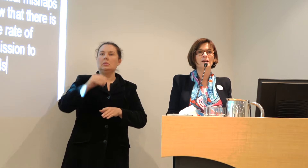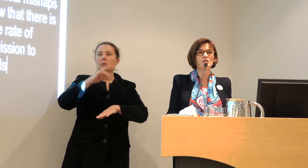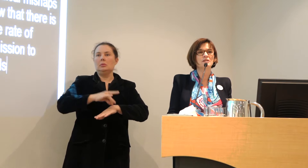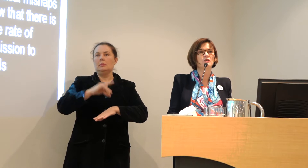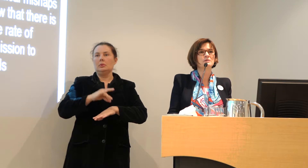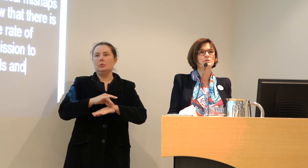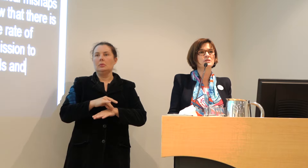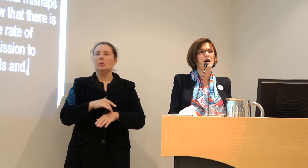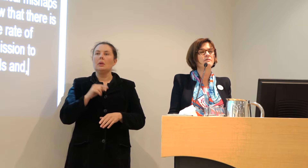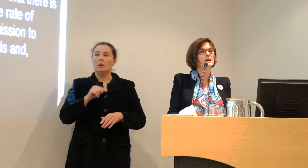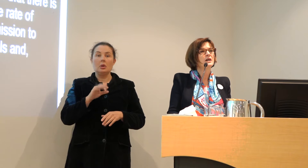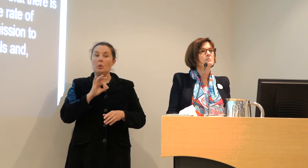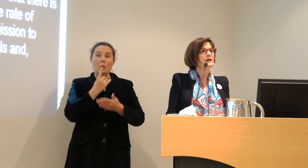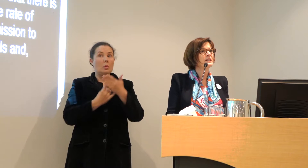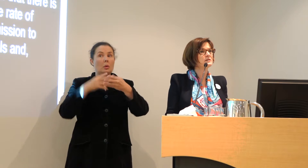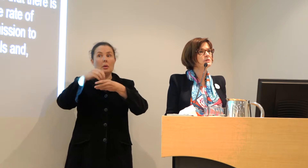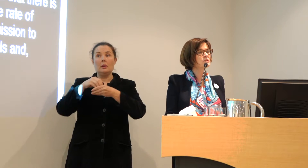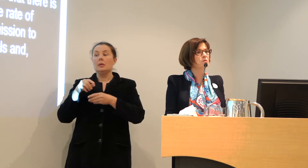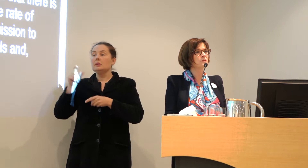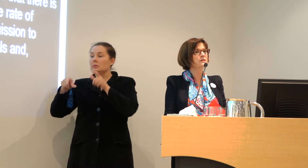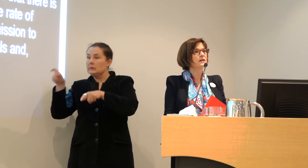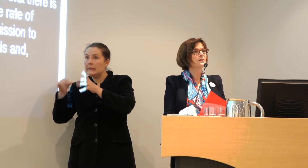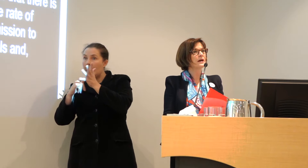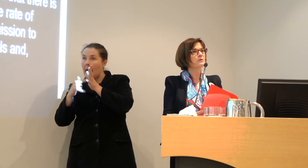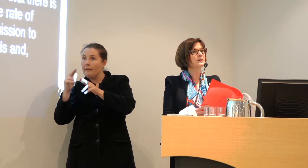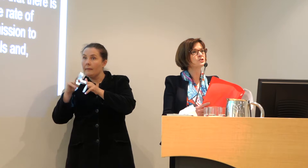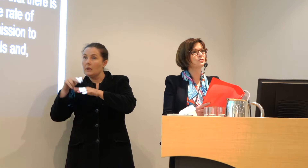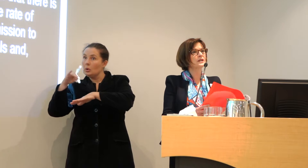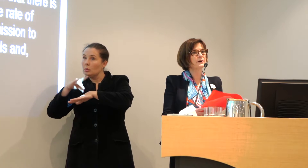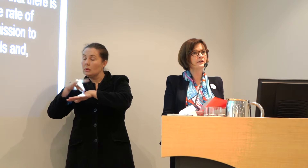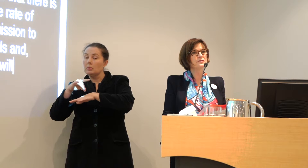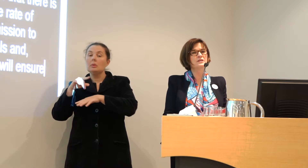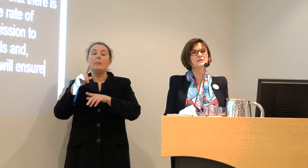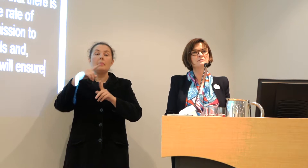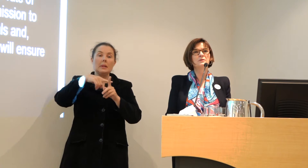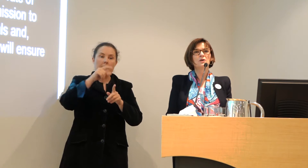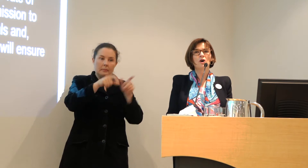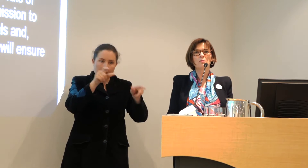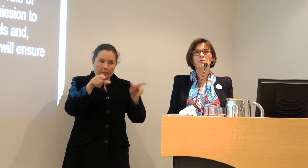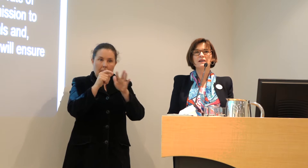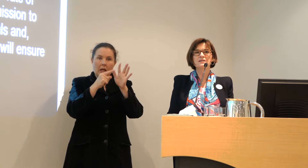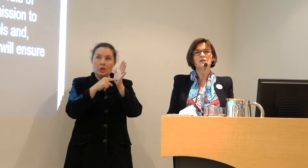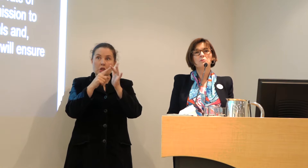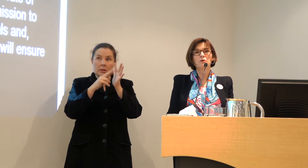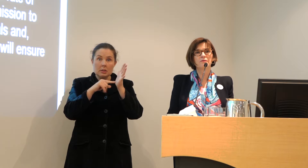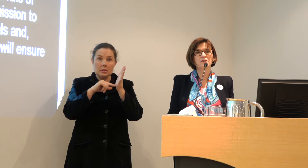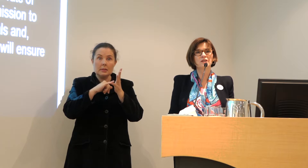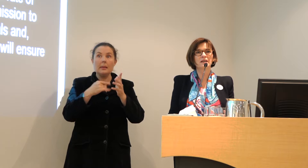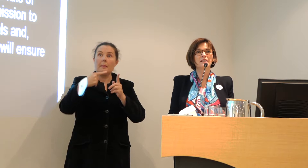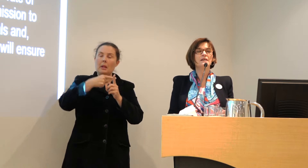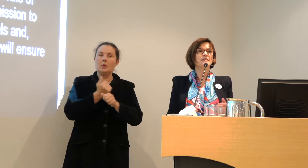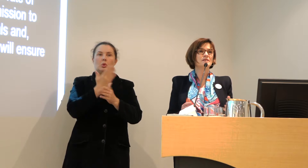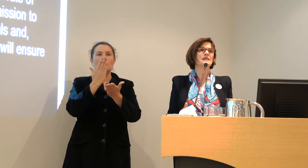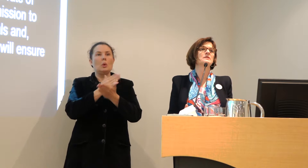including patients and hospital staff, but it is a resource that will ensure that our health system operates more